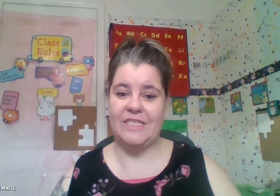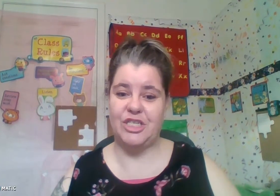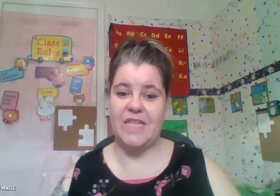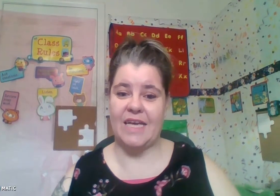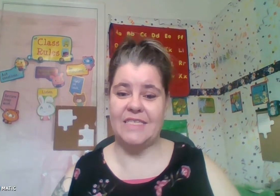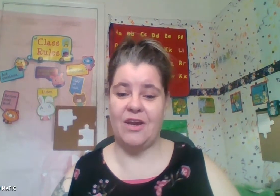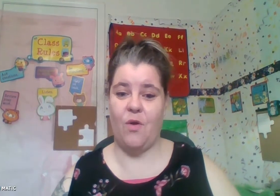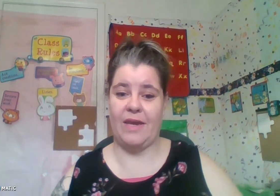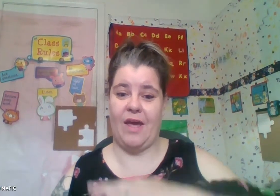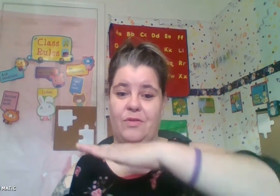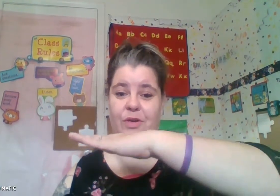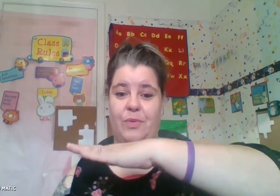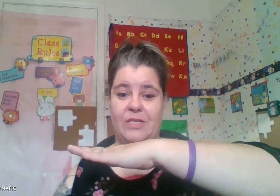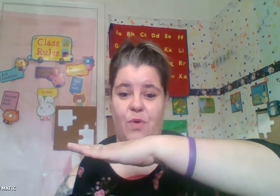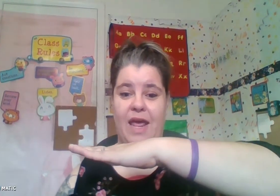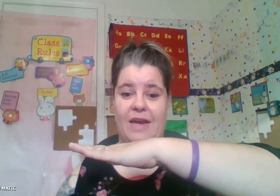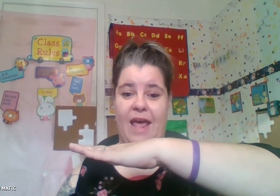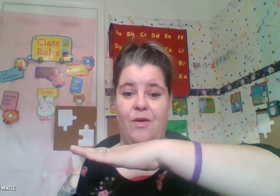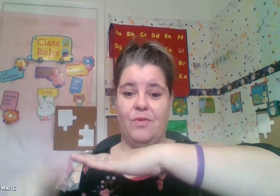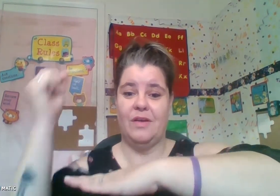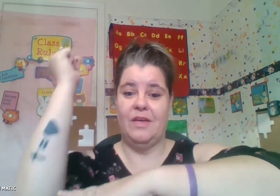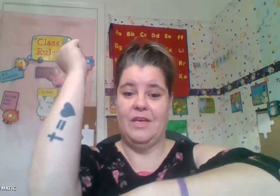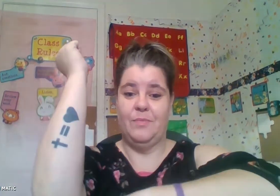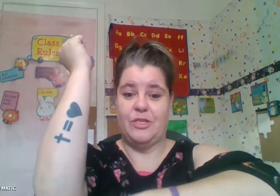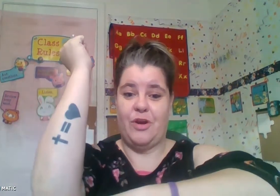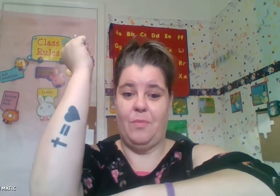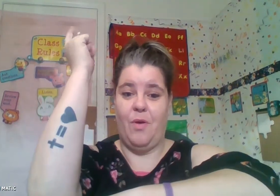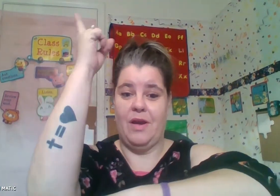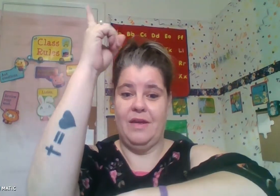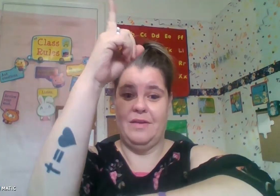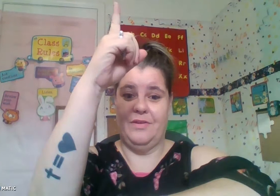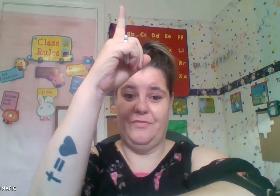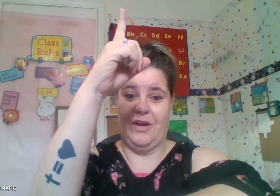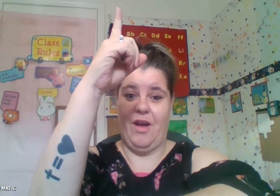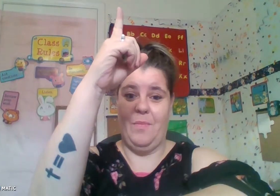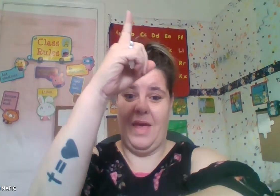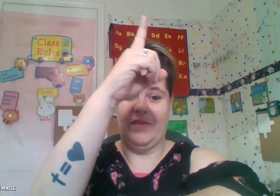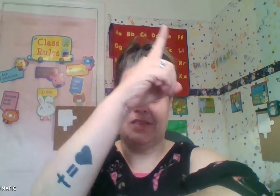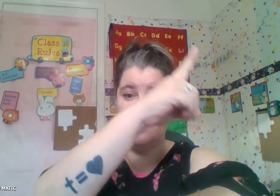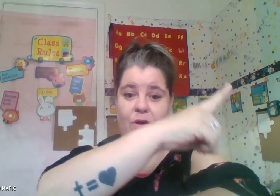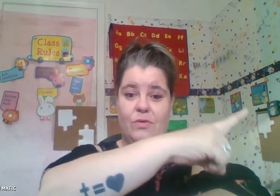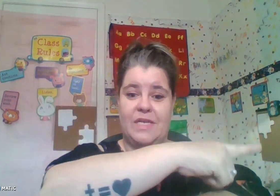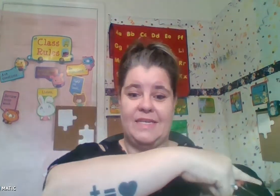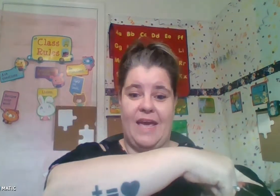is just like a sun going down. You place one hand out, put your elbow on it, finger up, and the sun goes